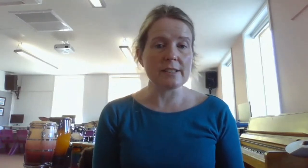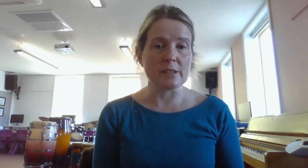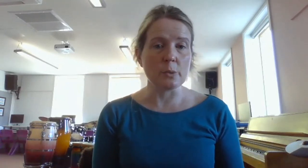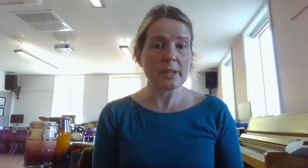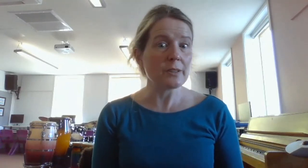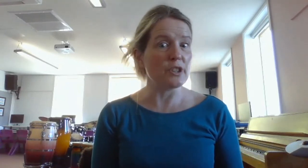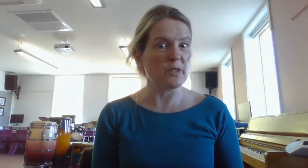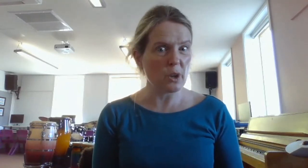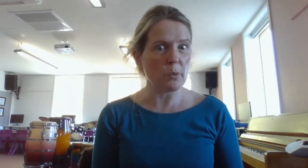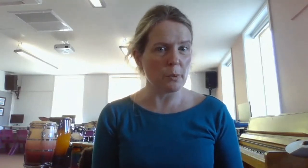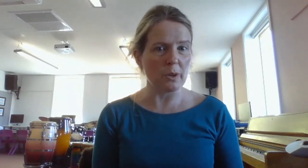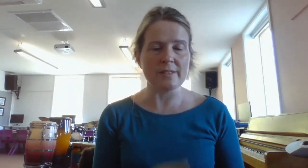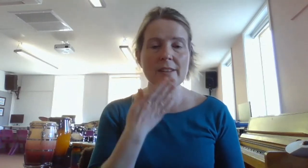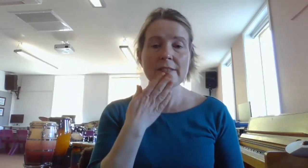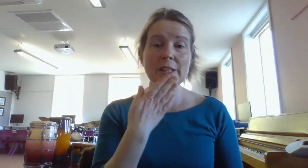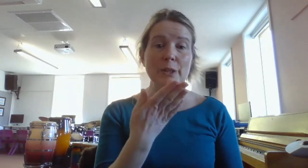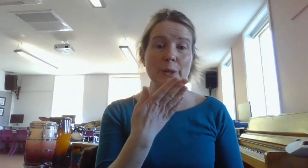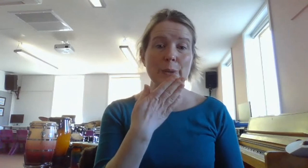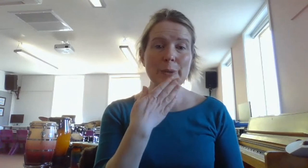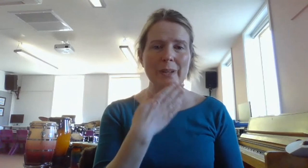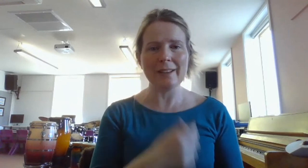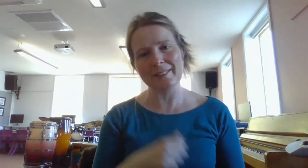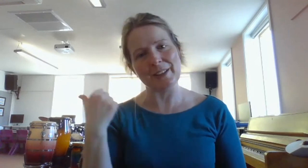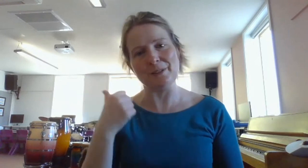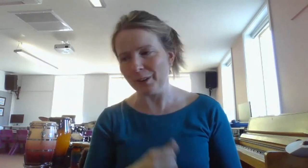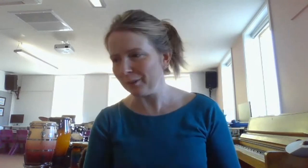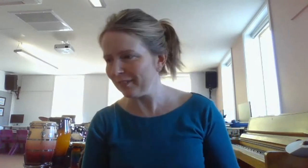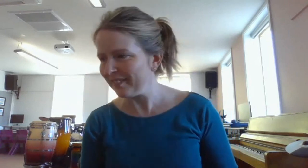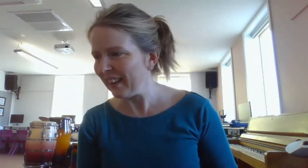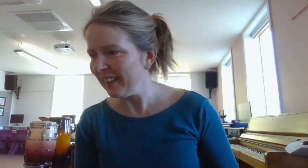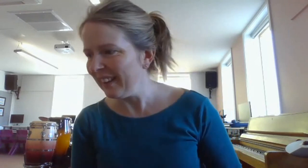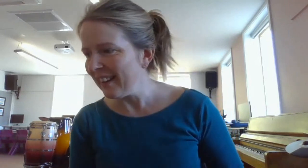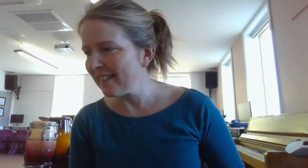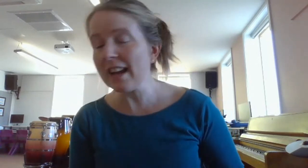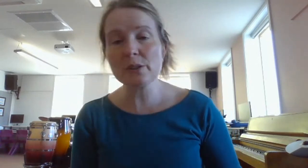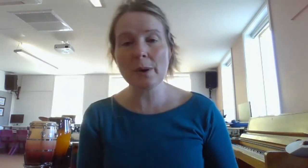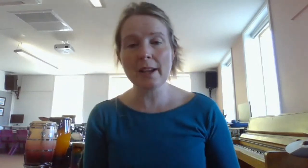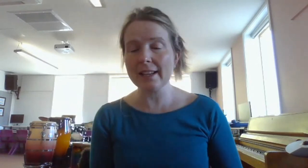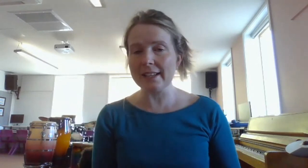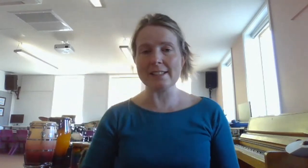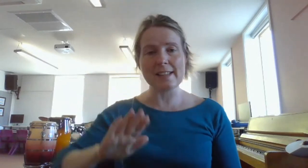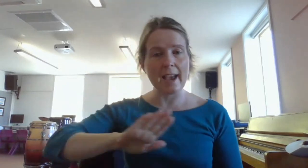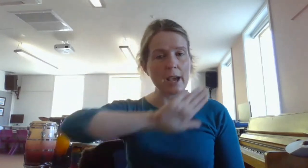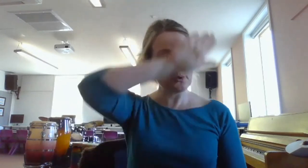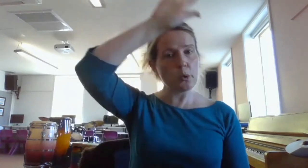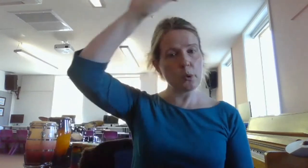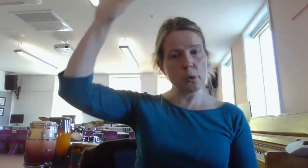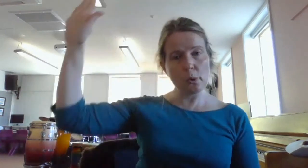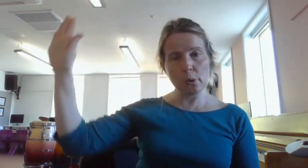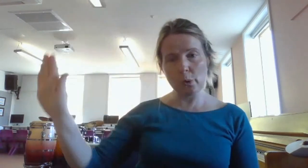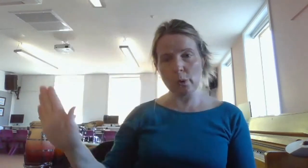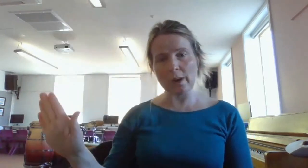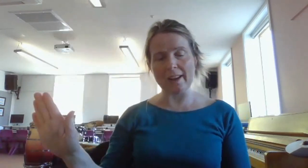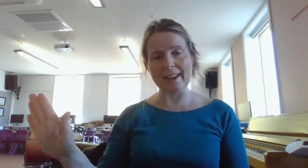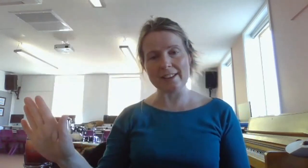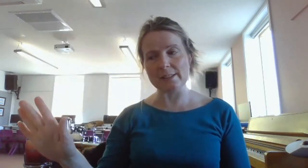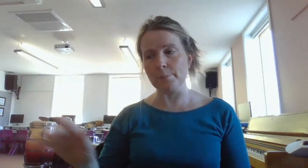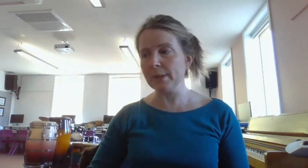and quick because you've got what you want. Thank you, and then you run off. Next one is hello, again nice and